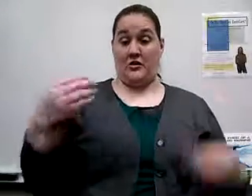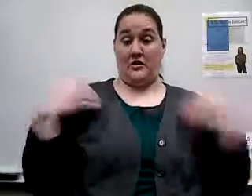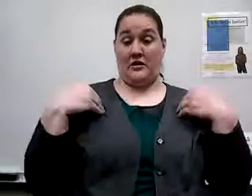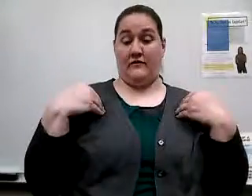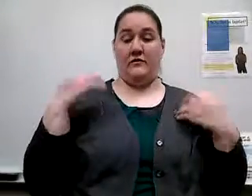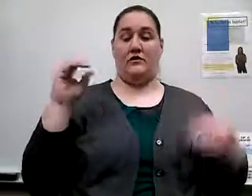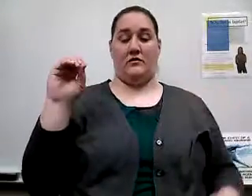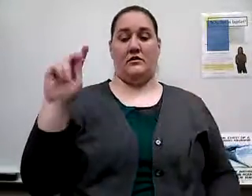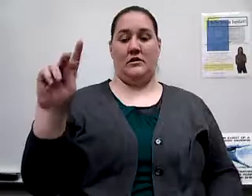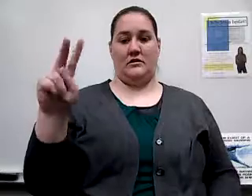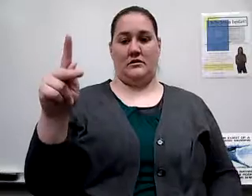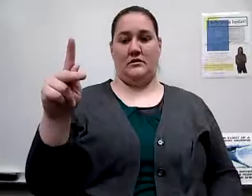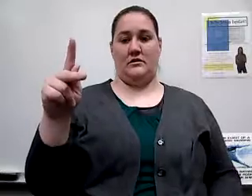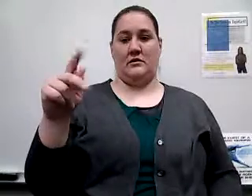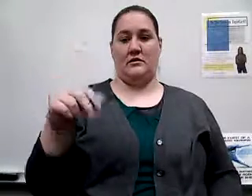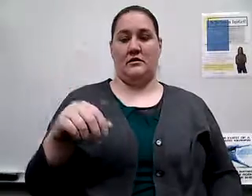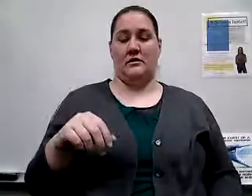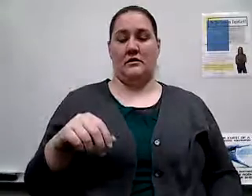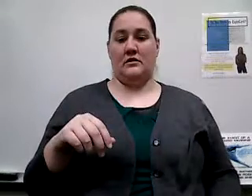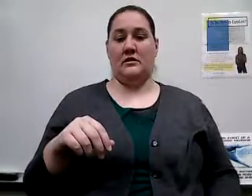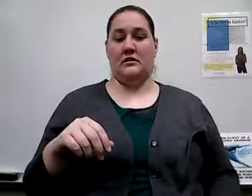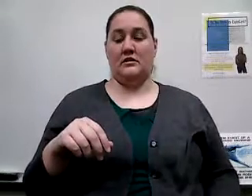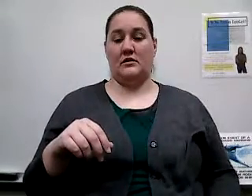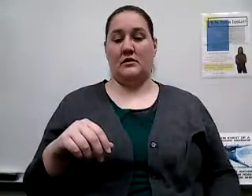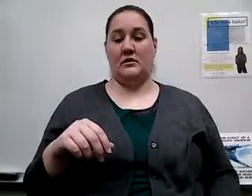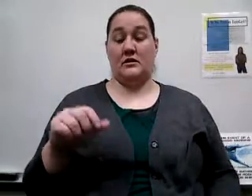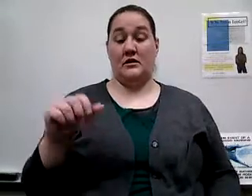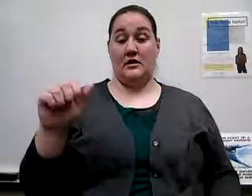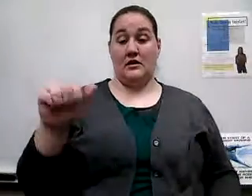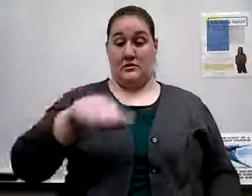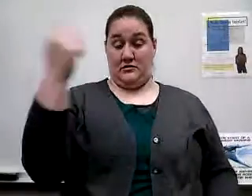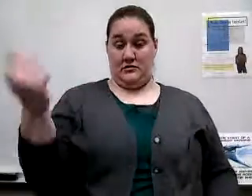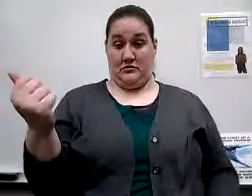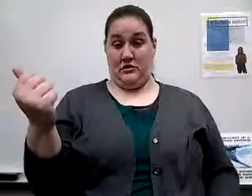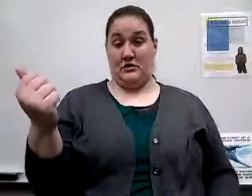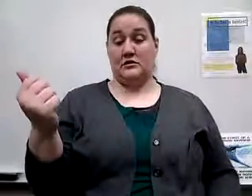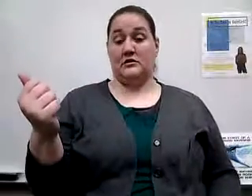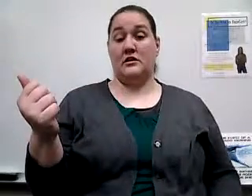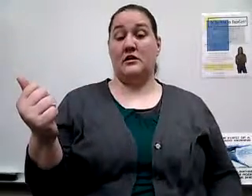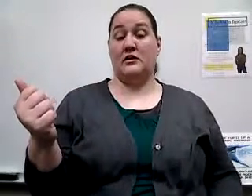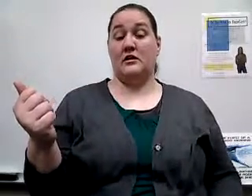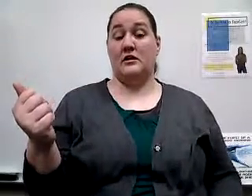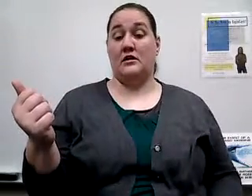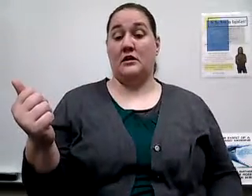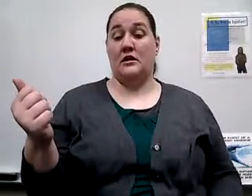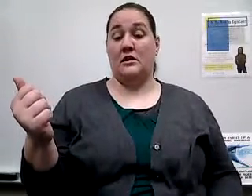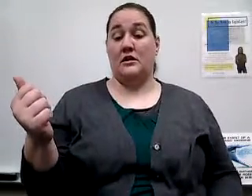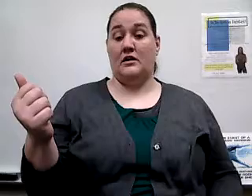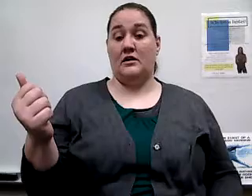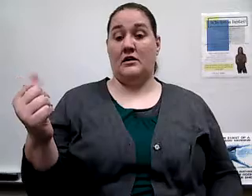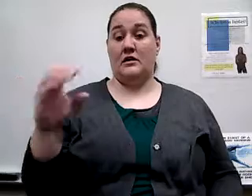looking at evaporation, and this is the second one, condensation. Basically, you can say that these two are opposites. You